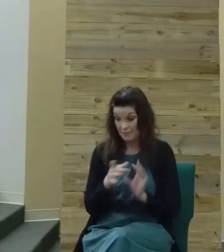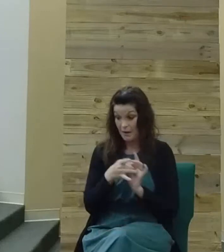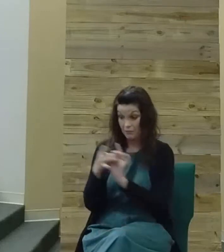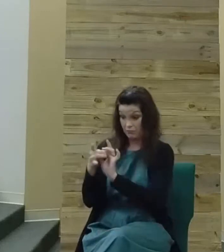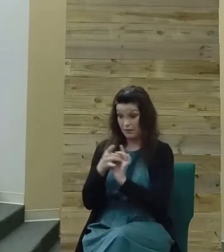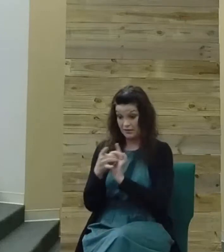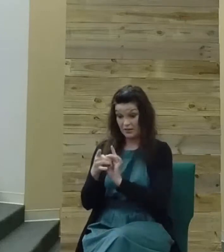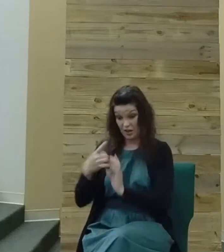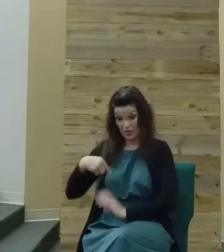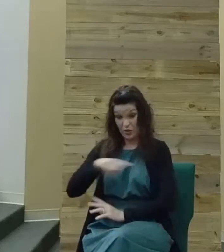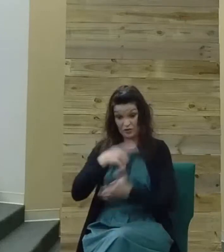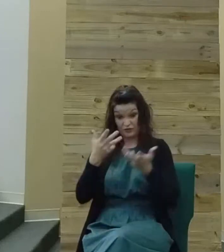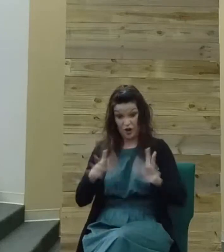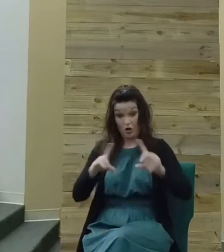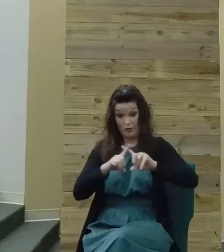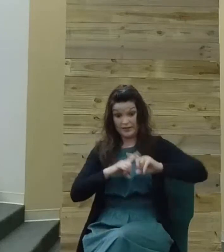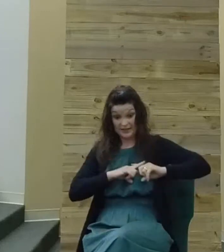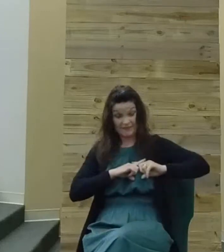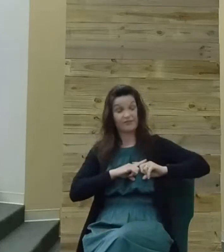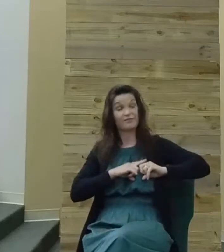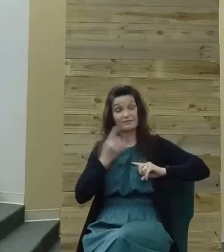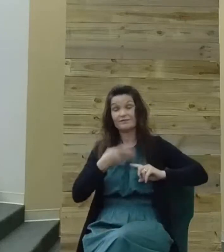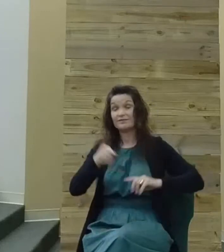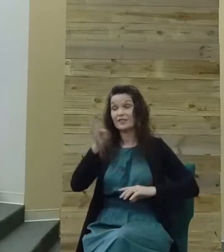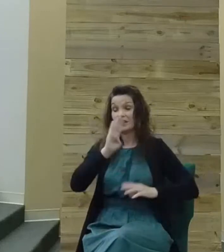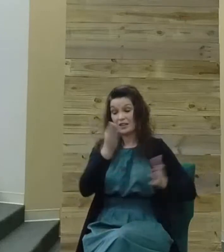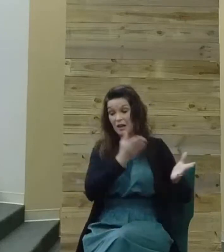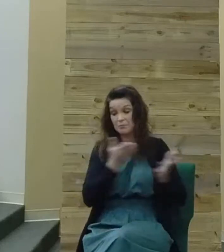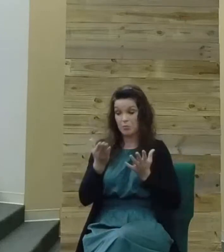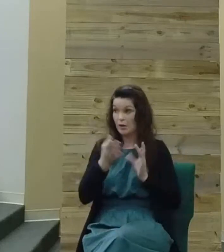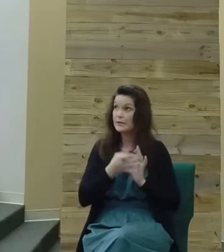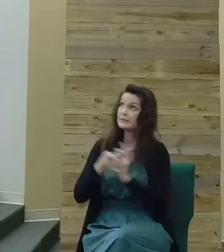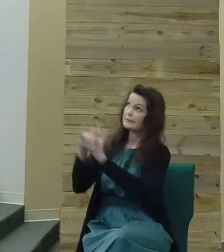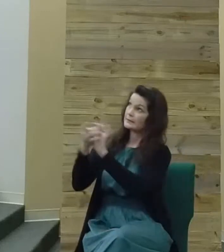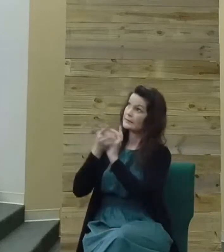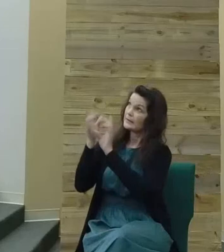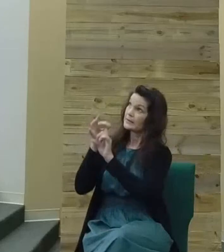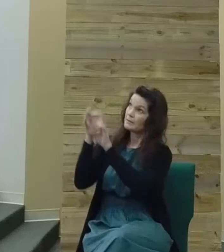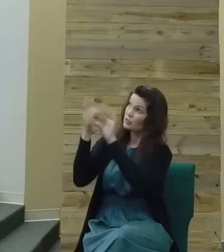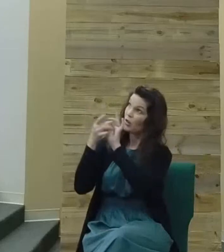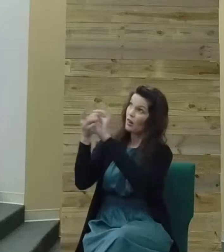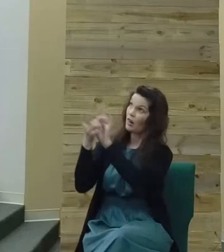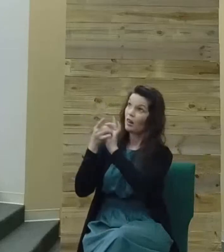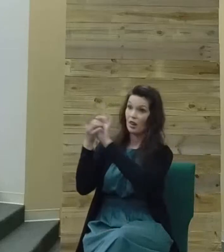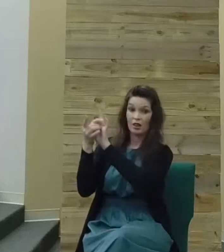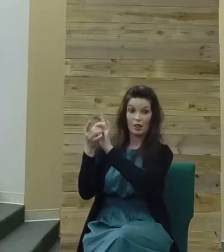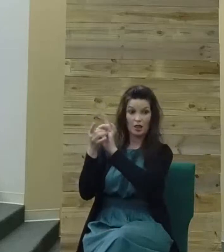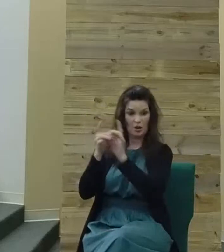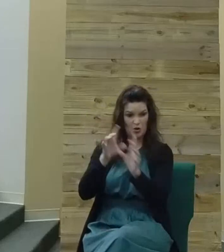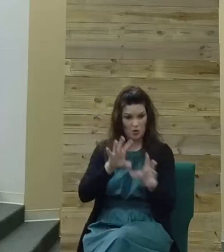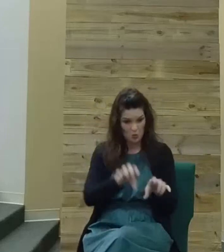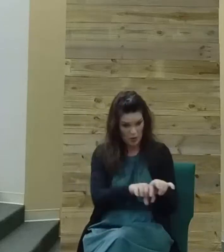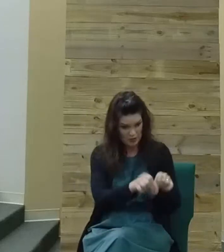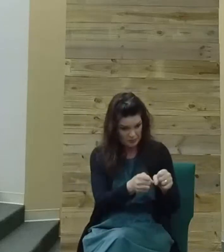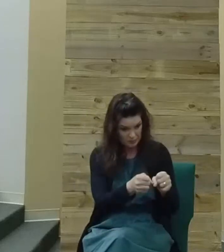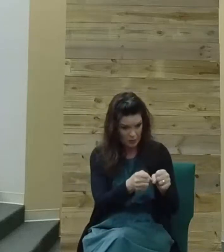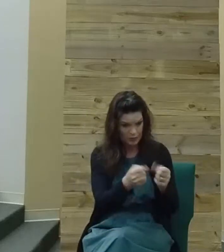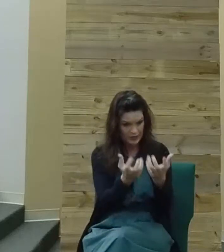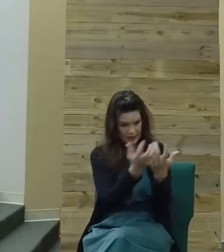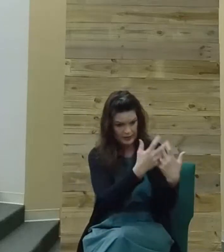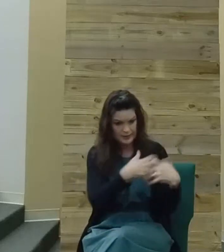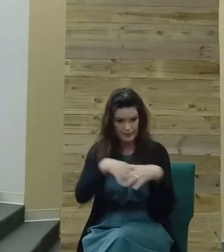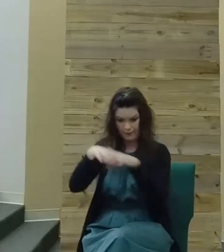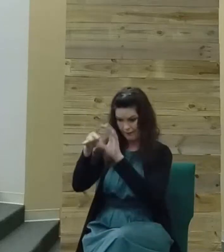By reconciling those of us who are saved, God has brought us into a special relationship with him. What was broken has now been